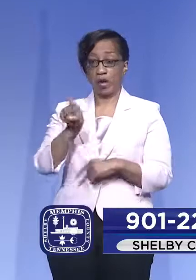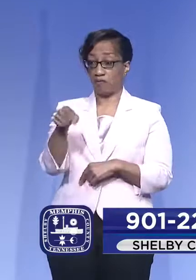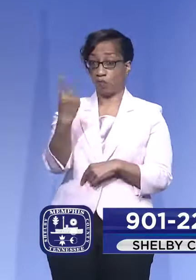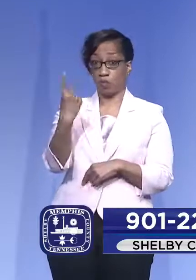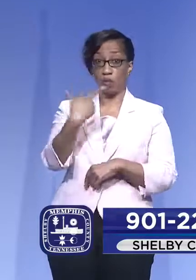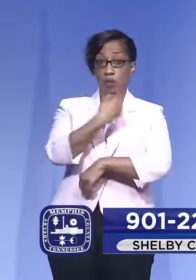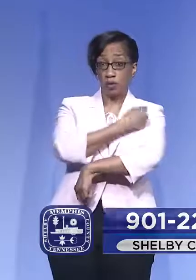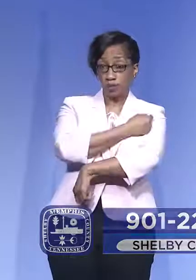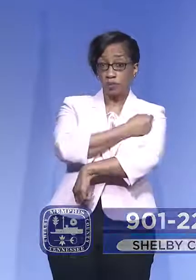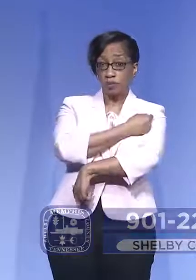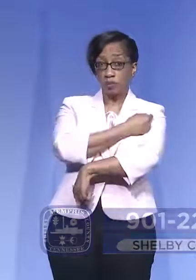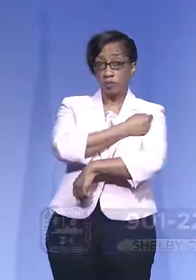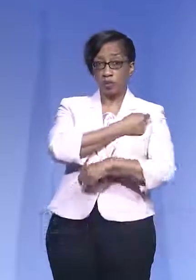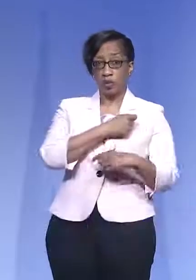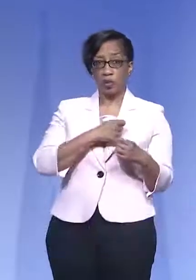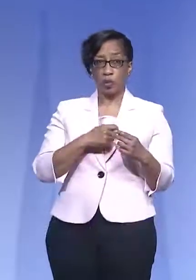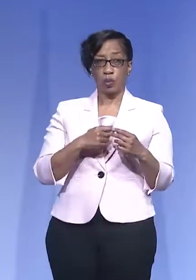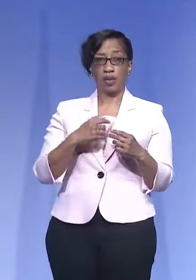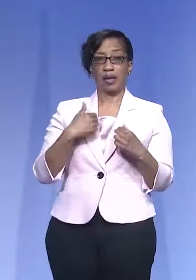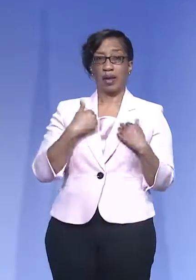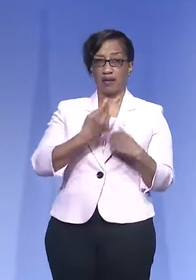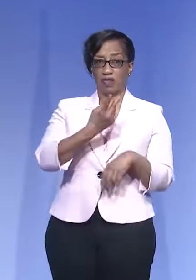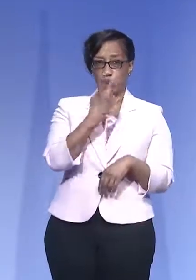of a two-dose series, and